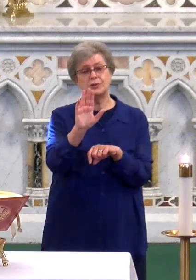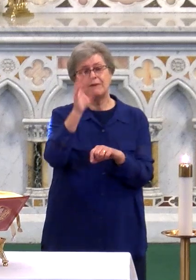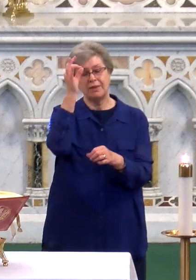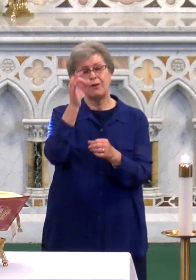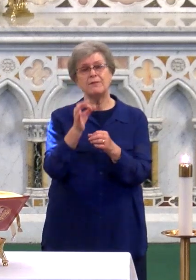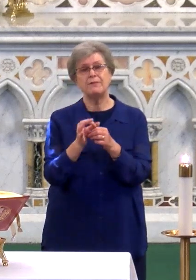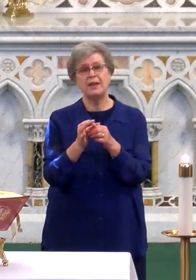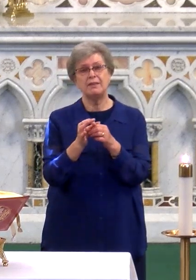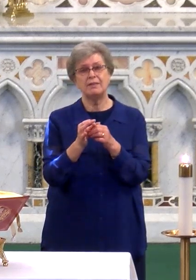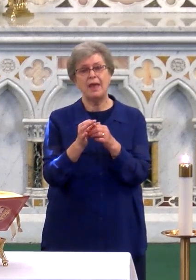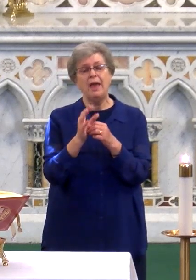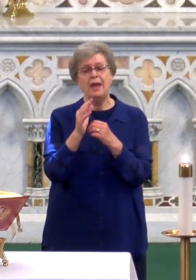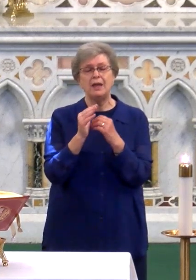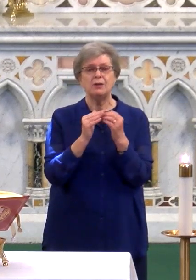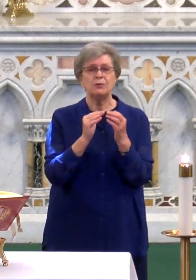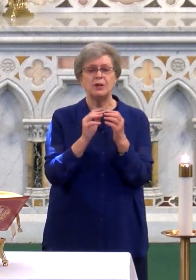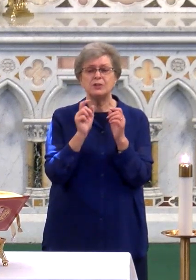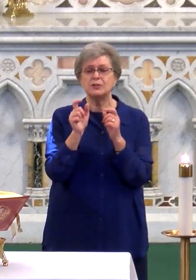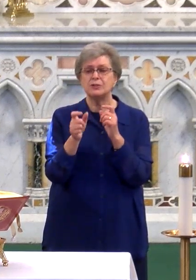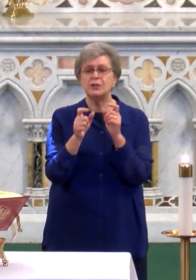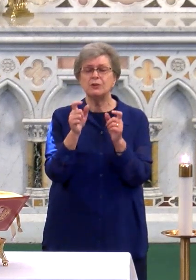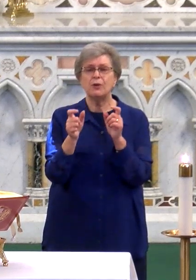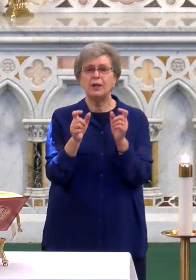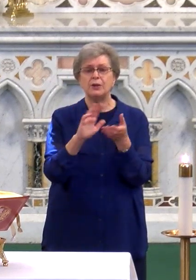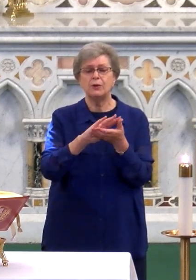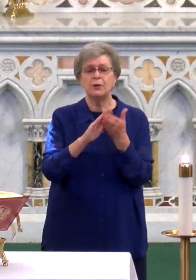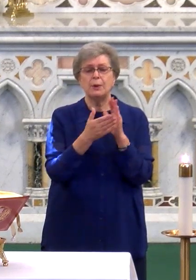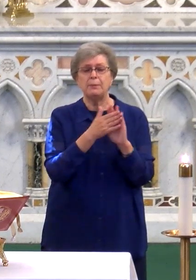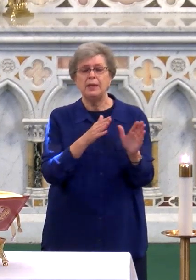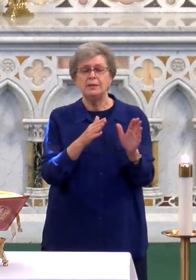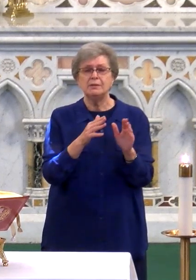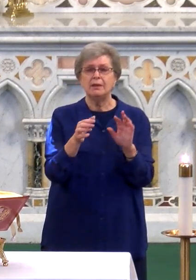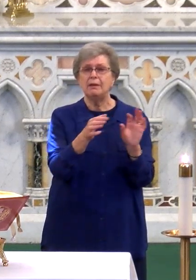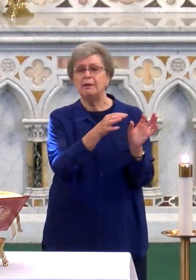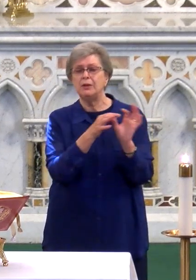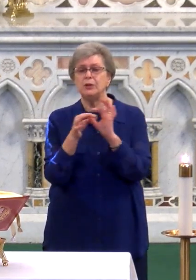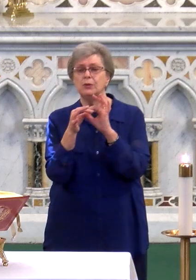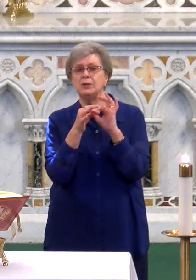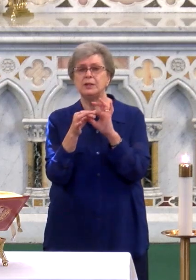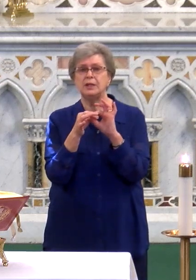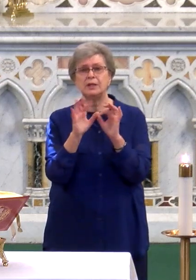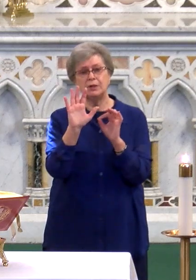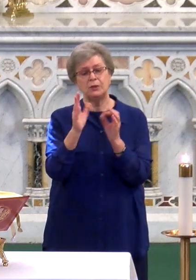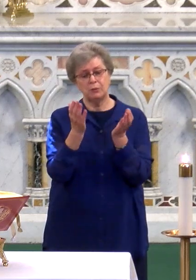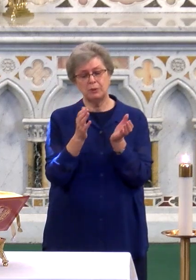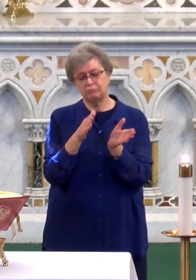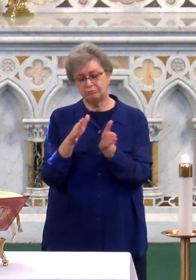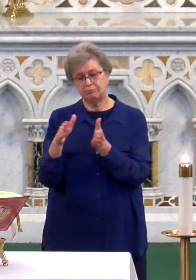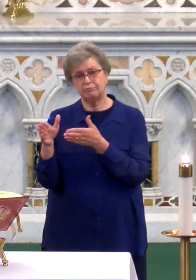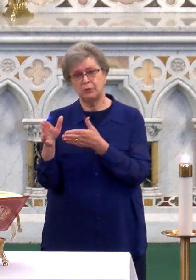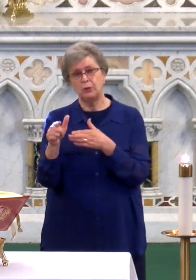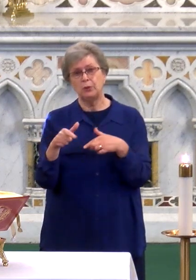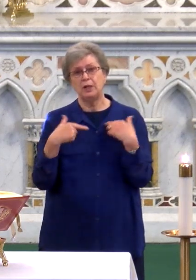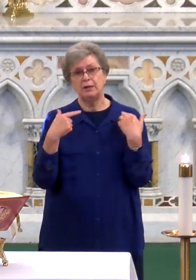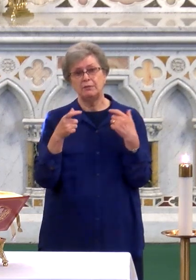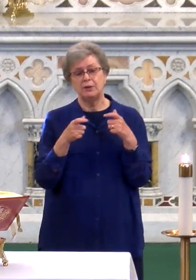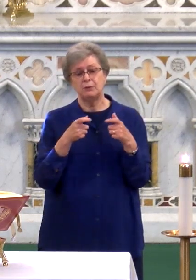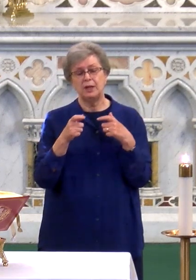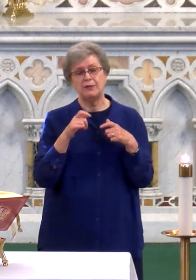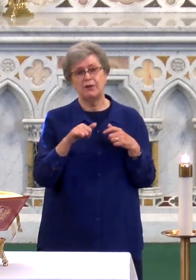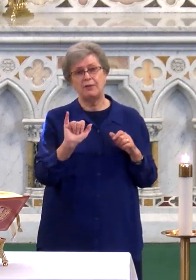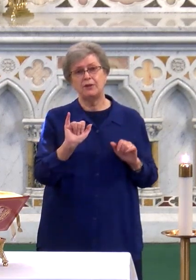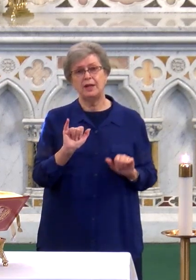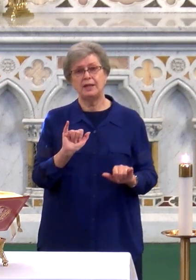your church, and graciously grant her peace and unity in accordance with your will, who live and